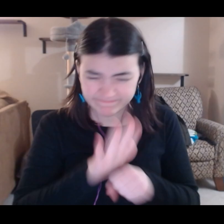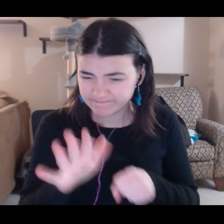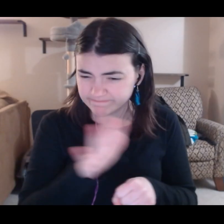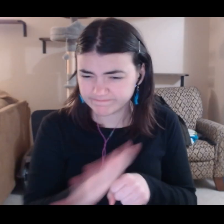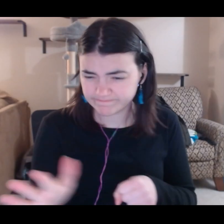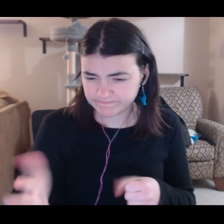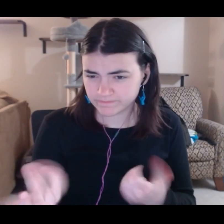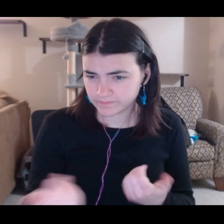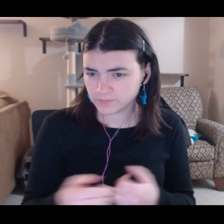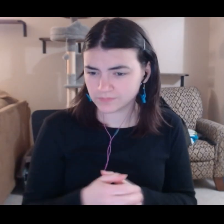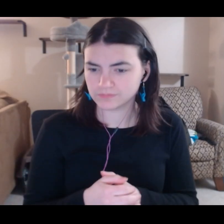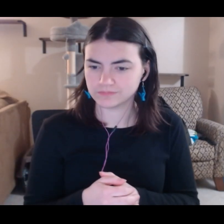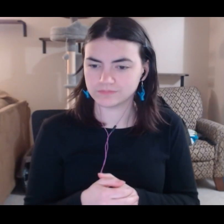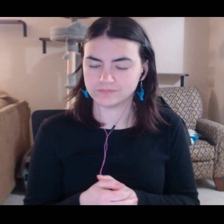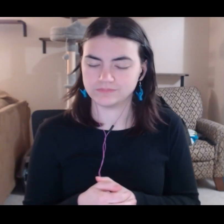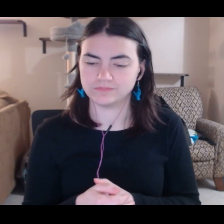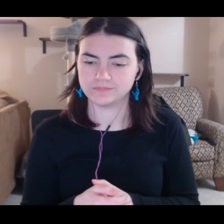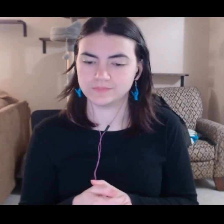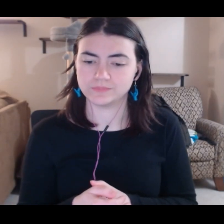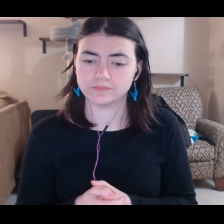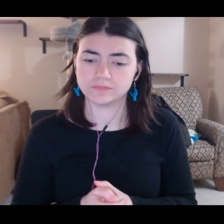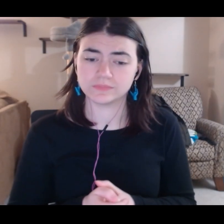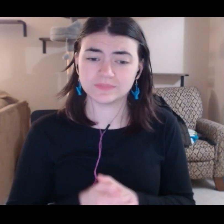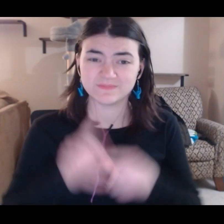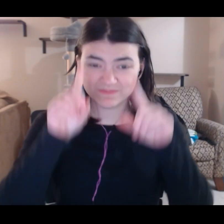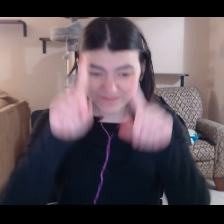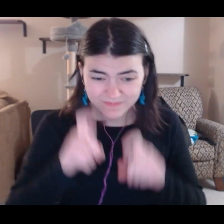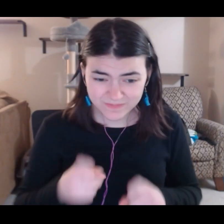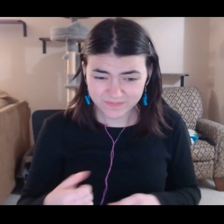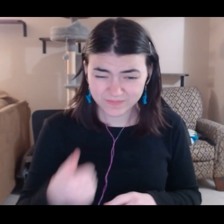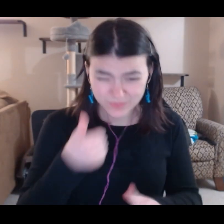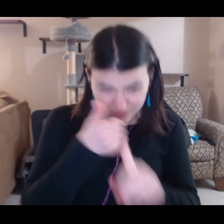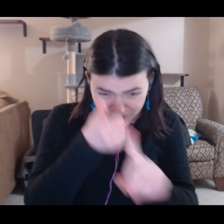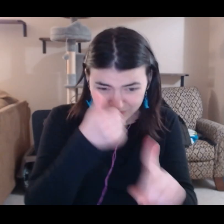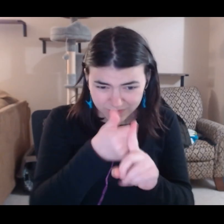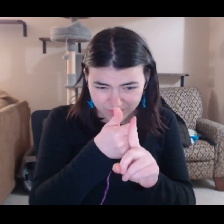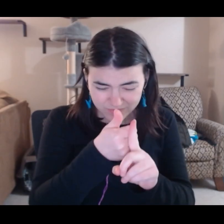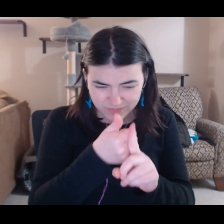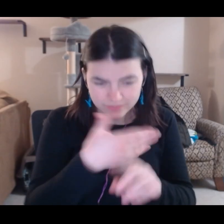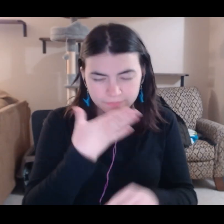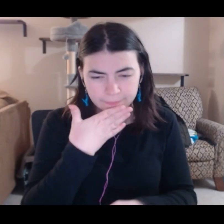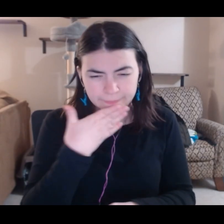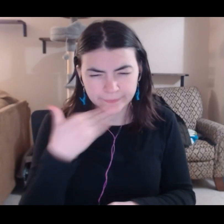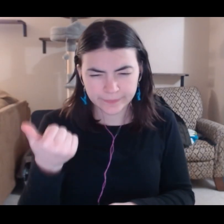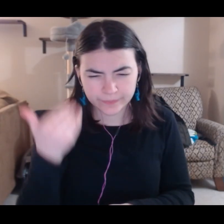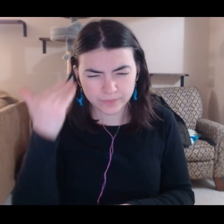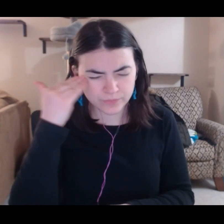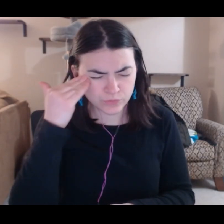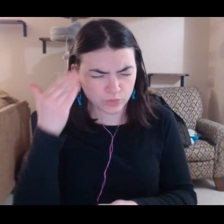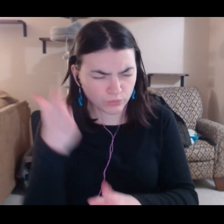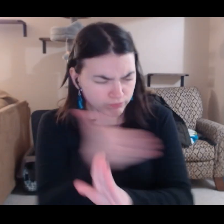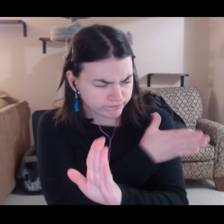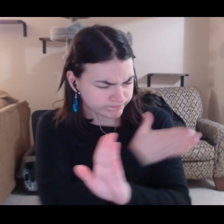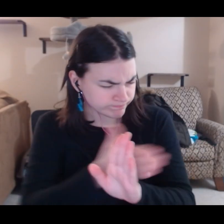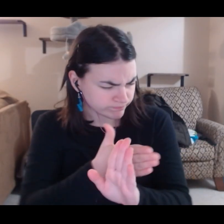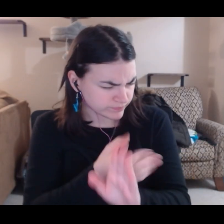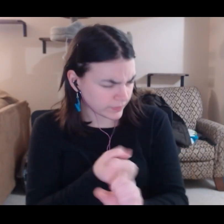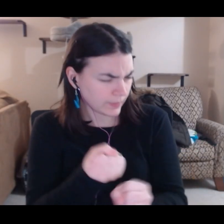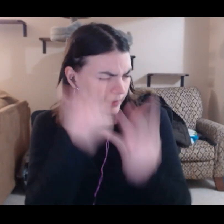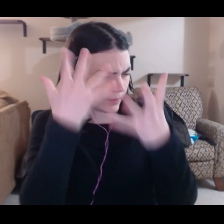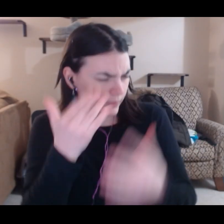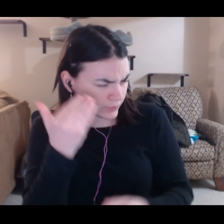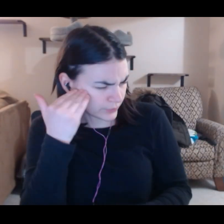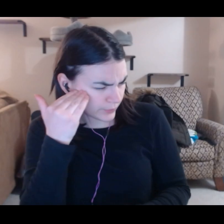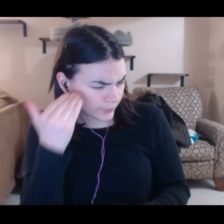however, allows you to more accurately gauge what you actually know. But what if, while doing this, you can't remember the